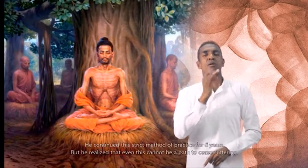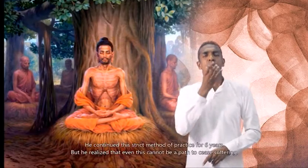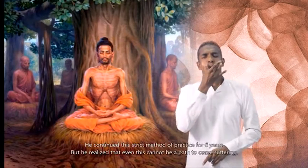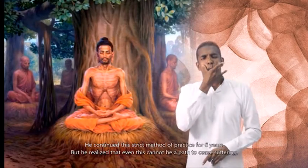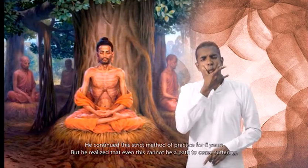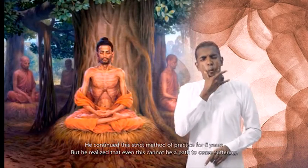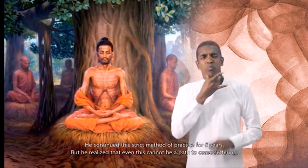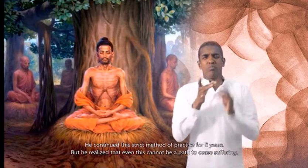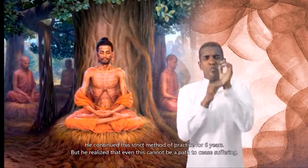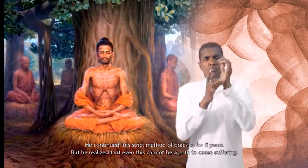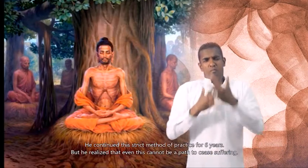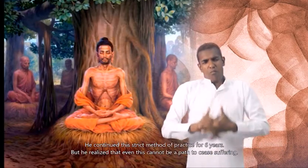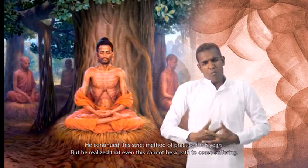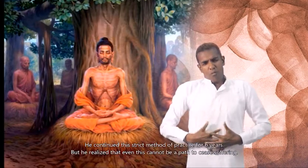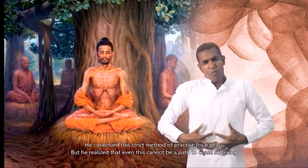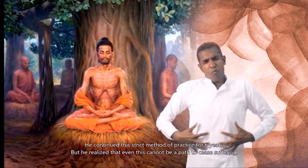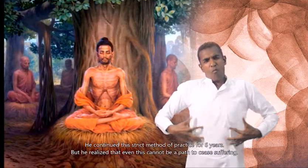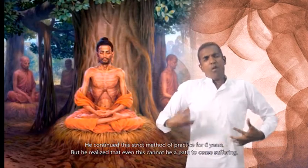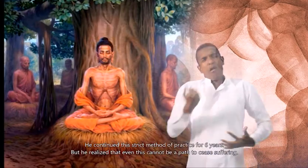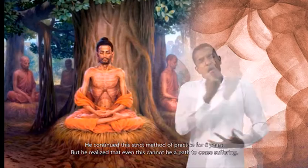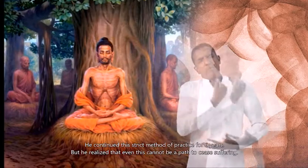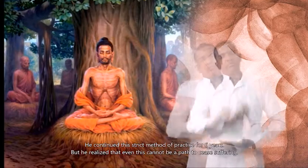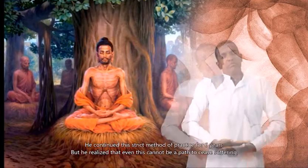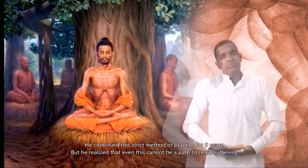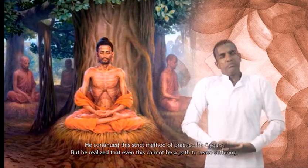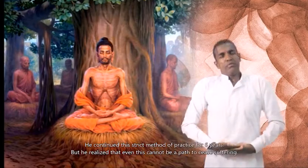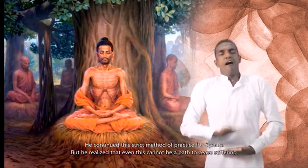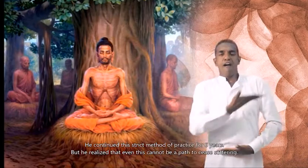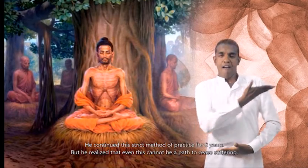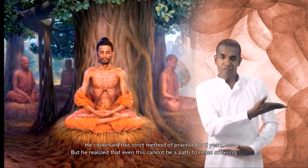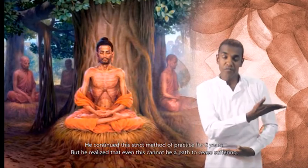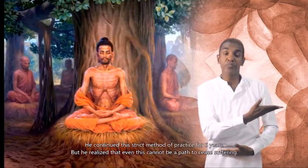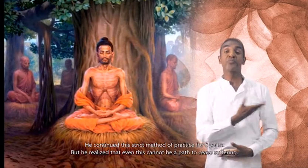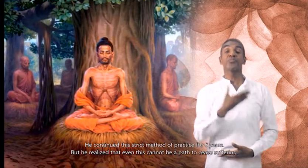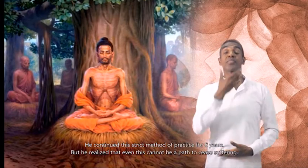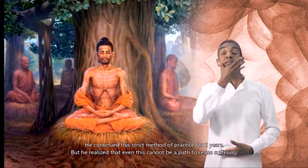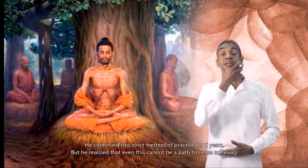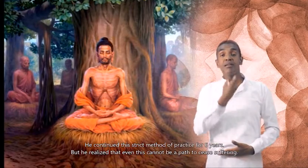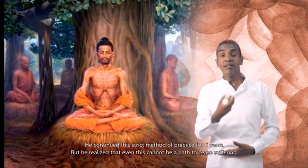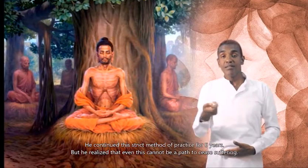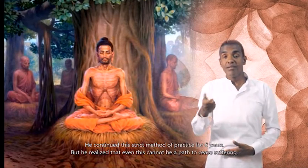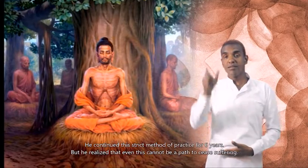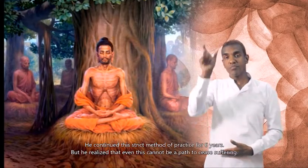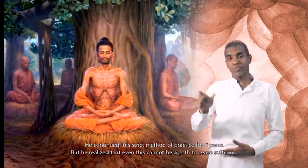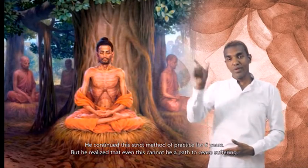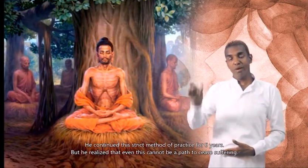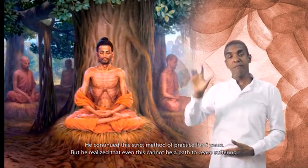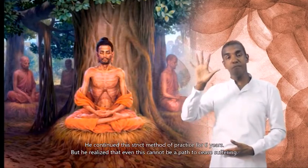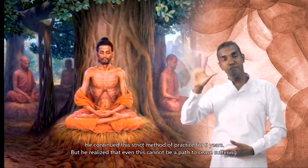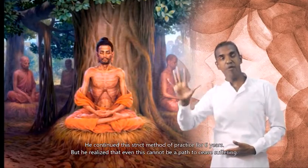He continued this strict method of practice for 6 years, but he realized that even this cannot be a